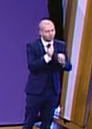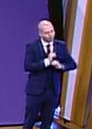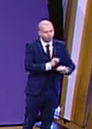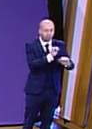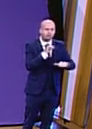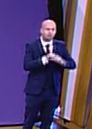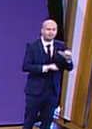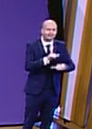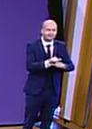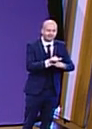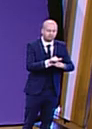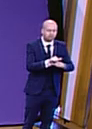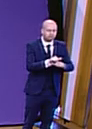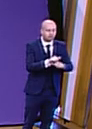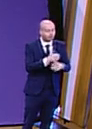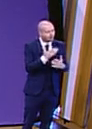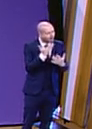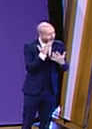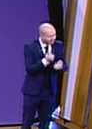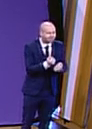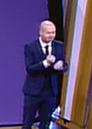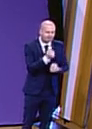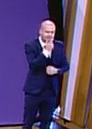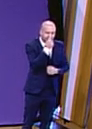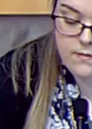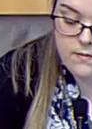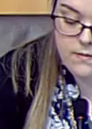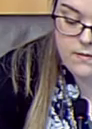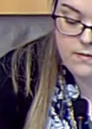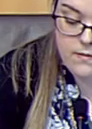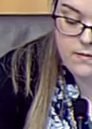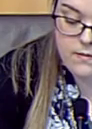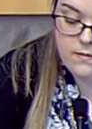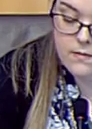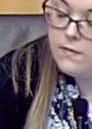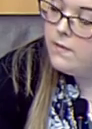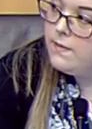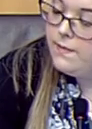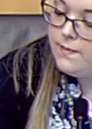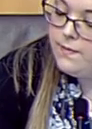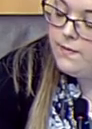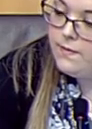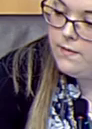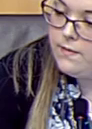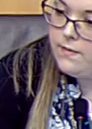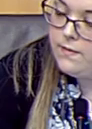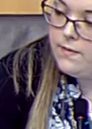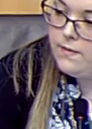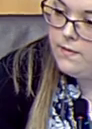think absolutely there is the capacity to go back and review the assessment and what's in place. I think the issue lies with, you know, the emphasis